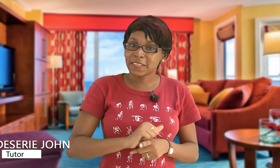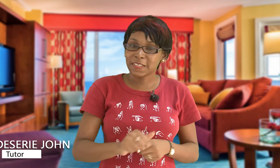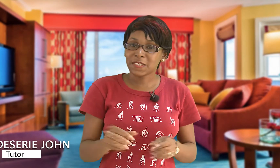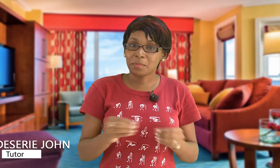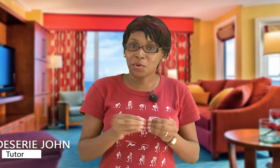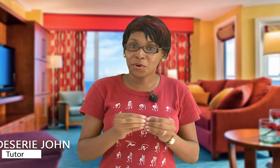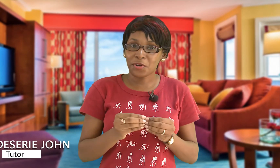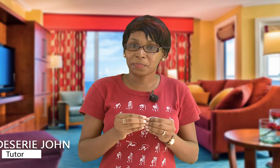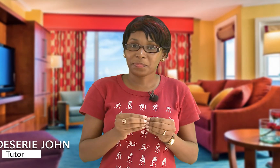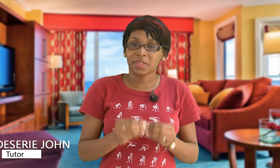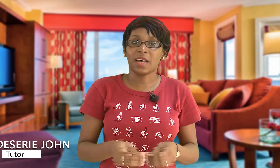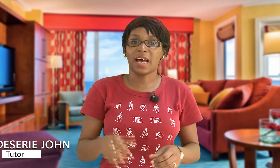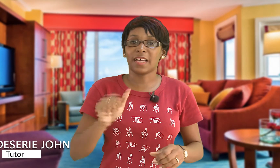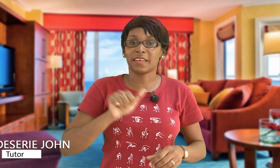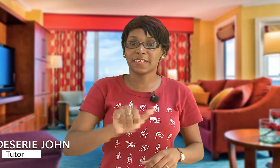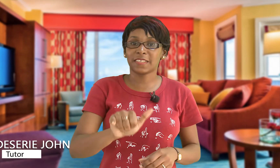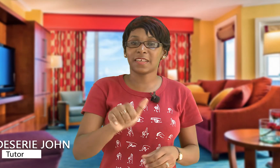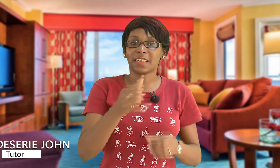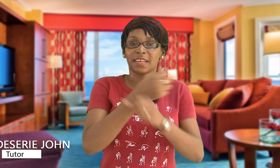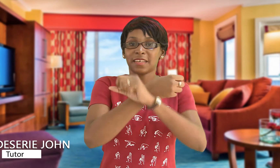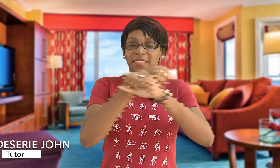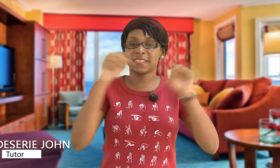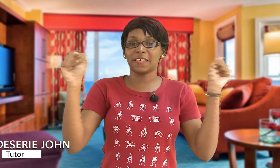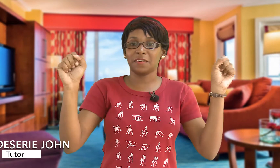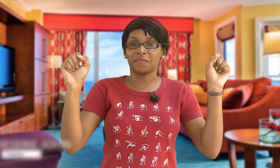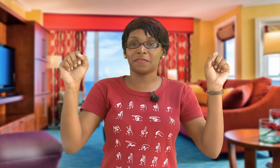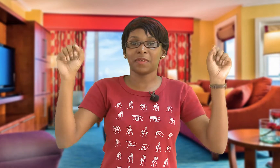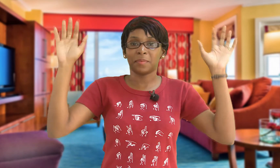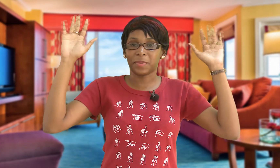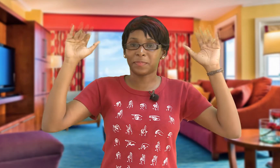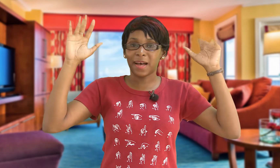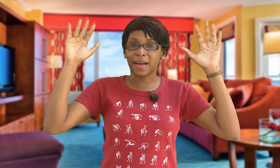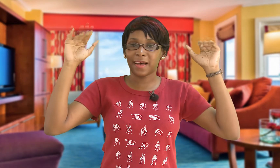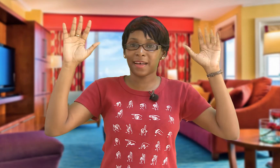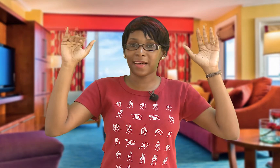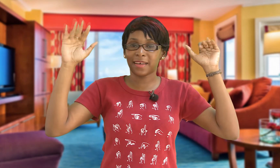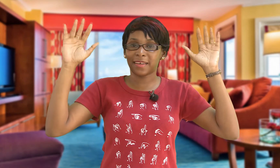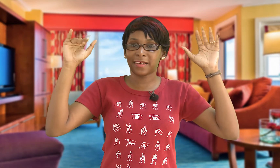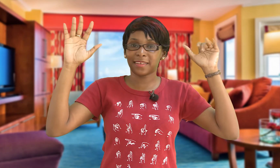practice some more. And stay safe. Bye-bye.